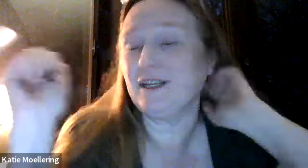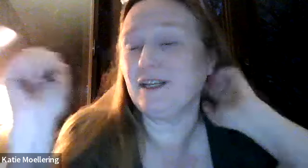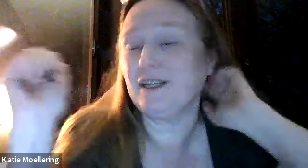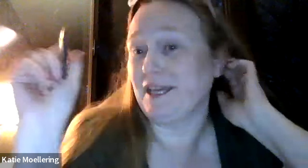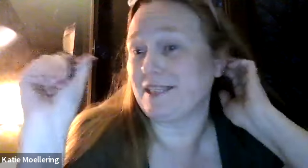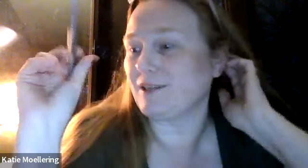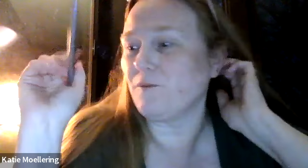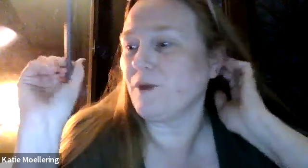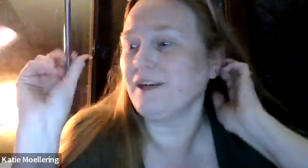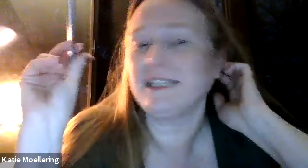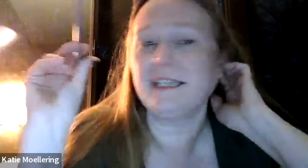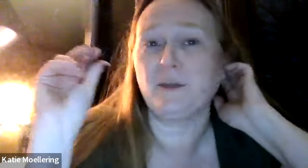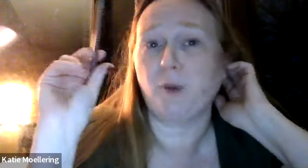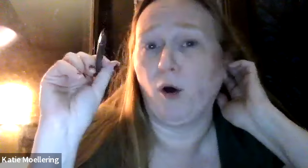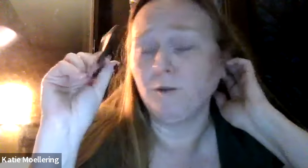do this? Why don't I send out a poll?